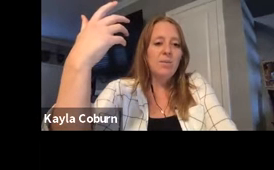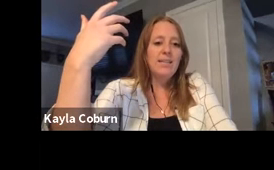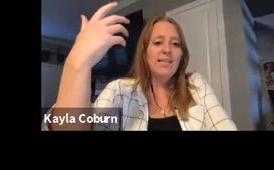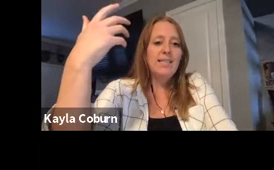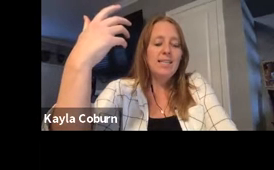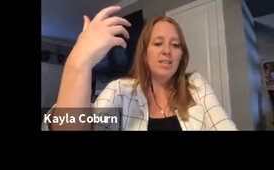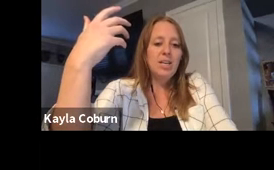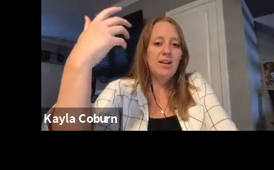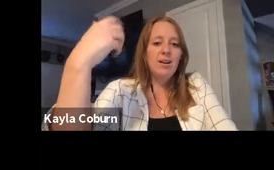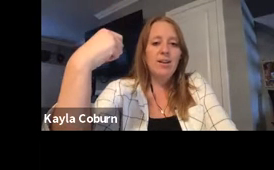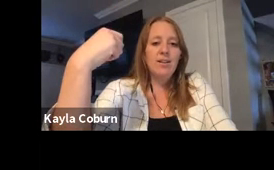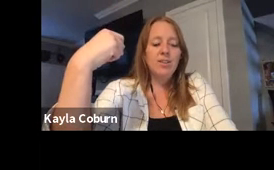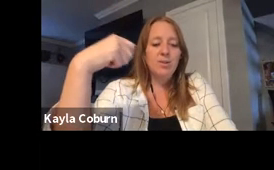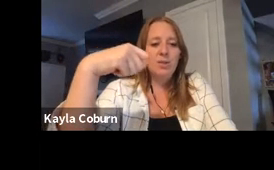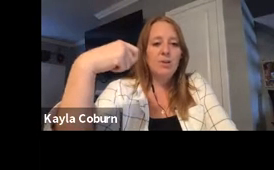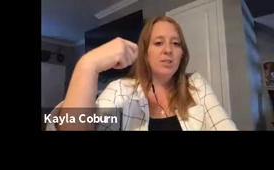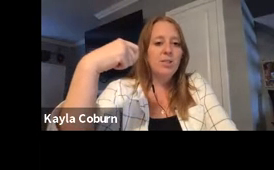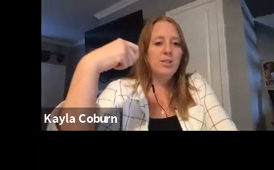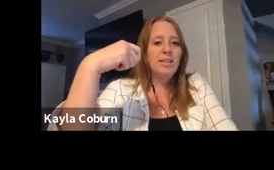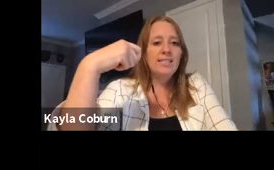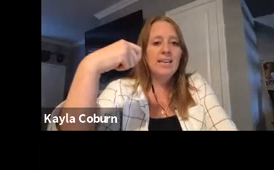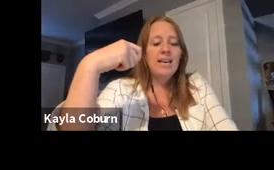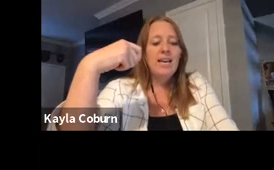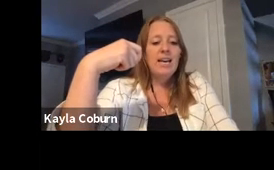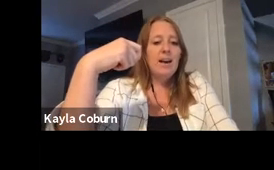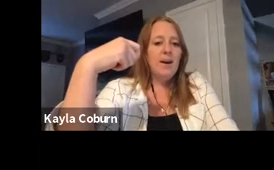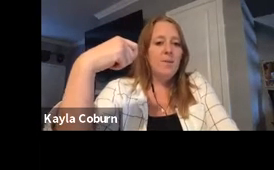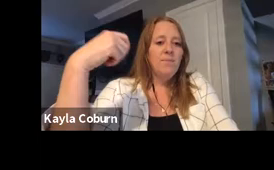we should be teaching our children or students.